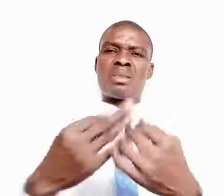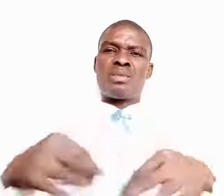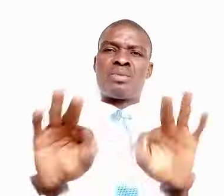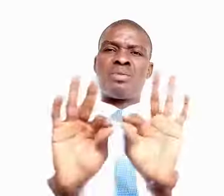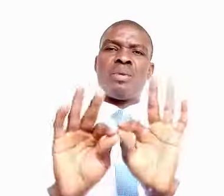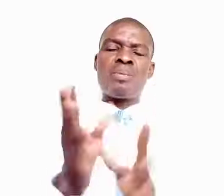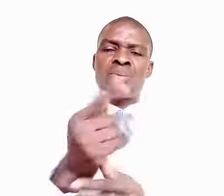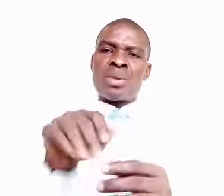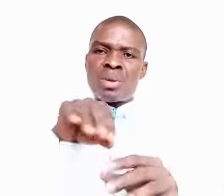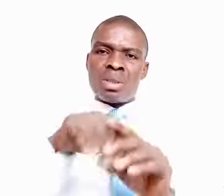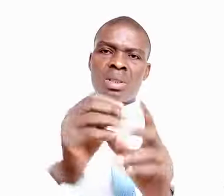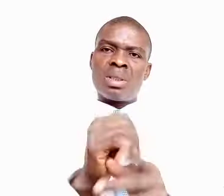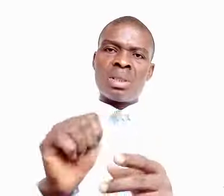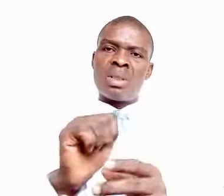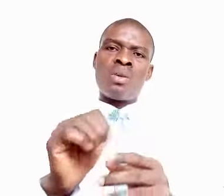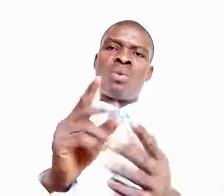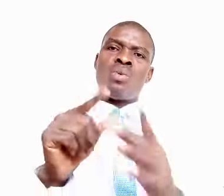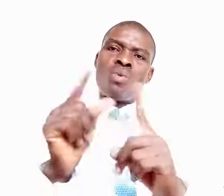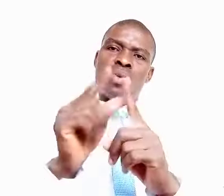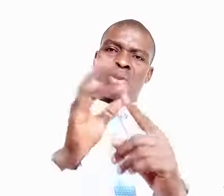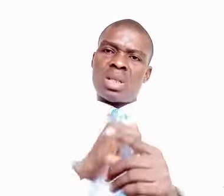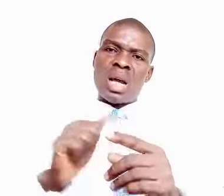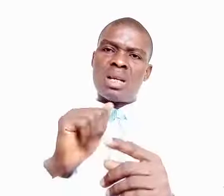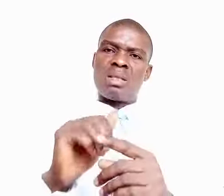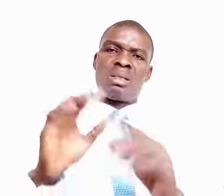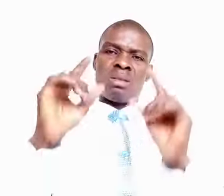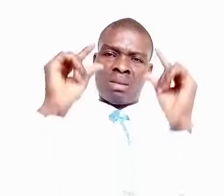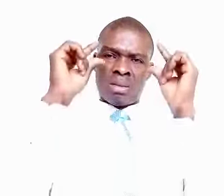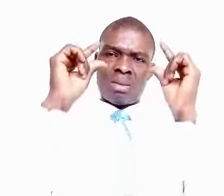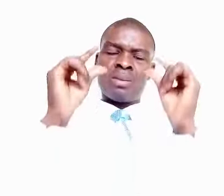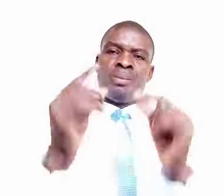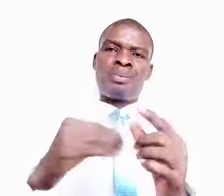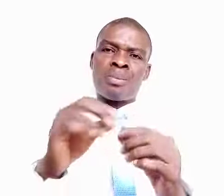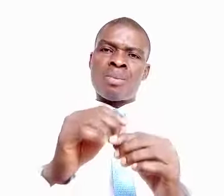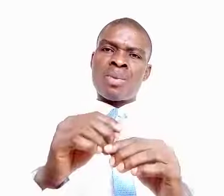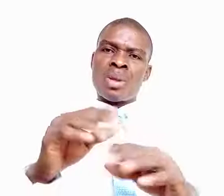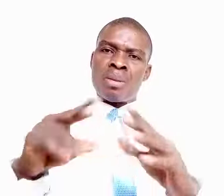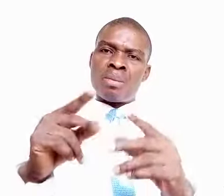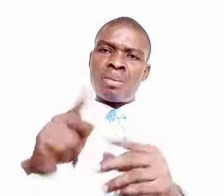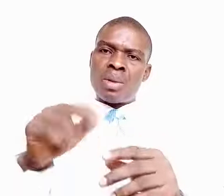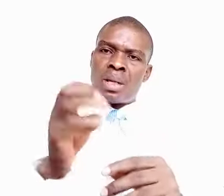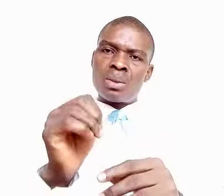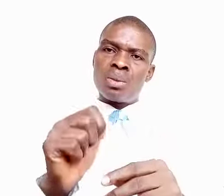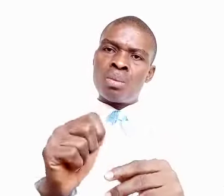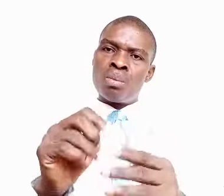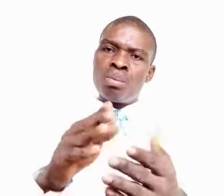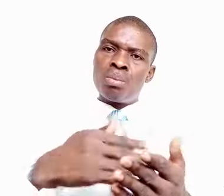word. Words like goggle, bang, rattle, boom,